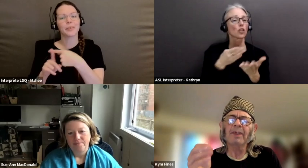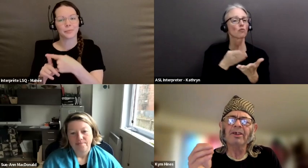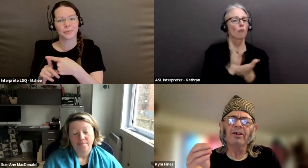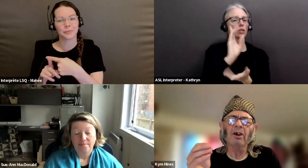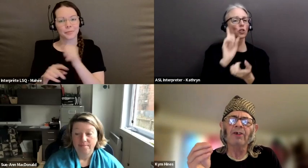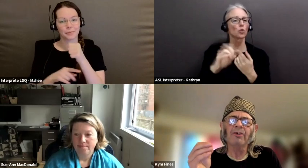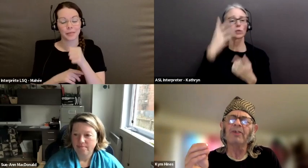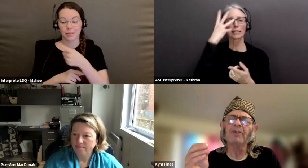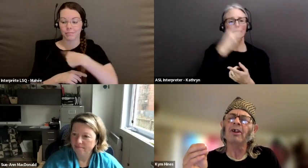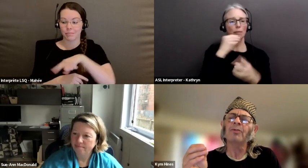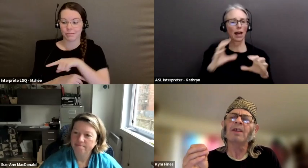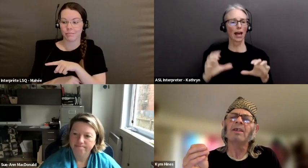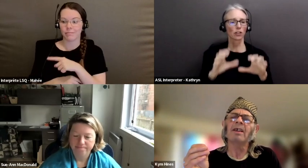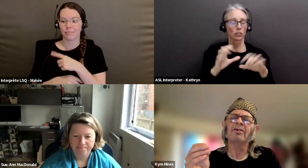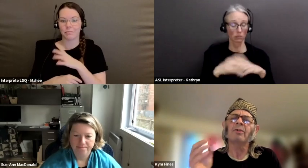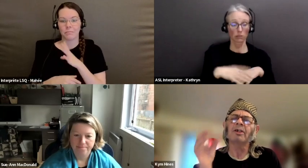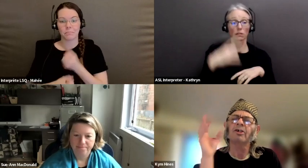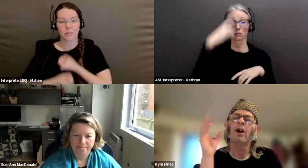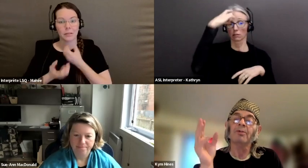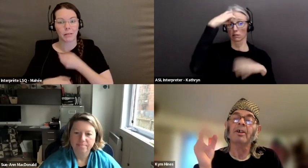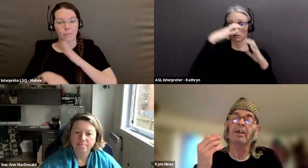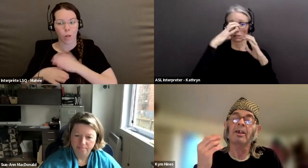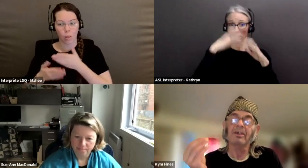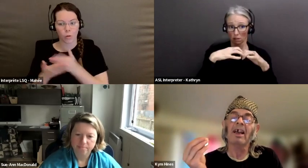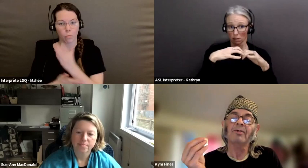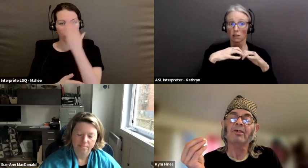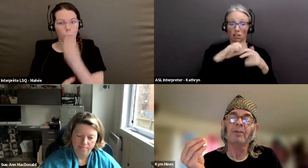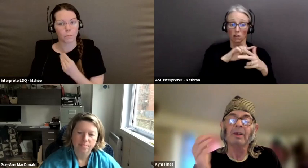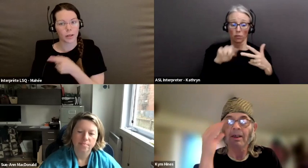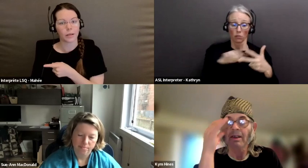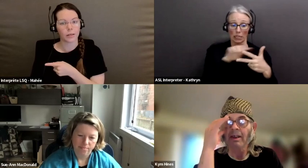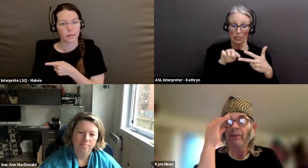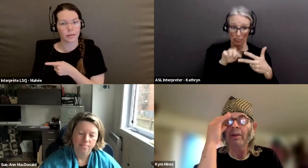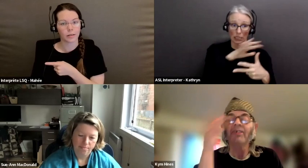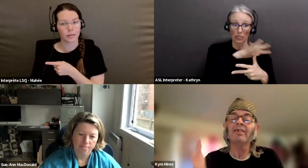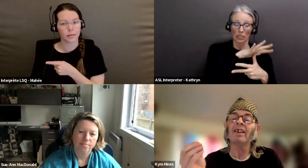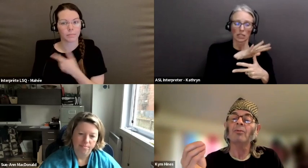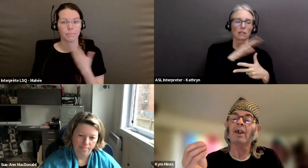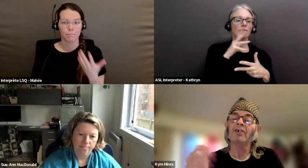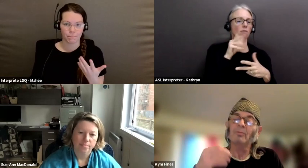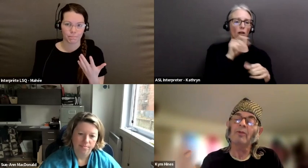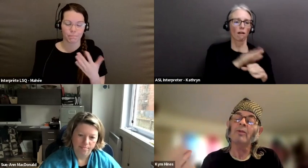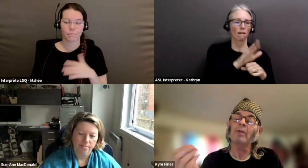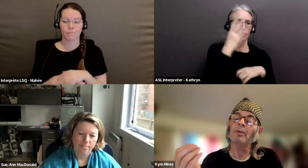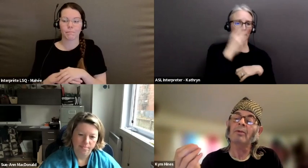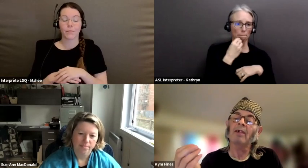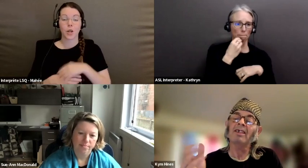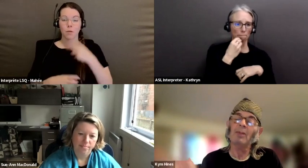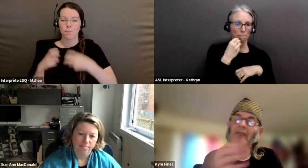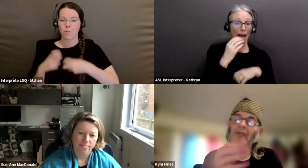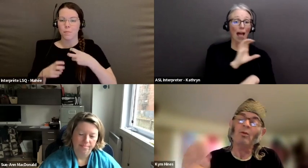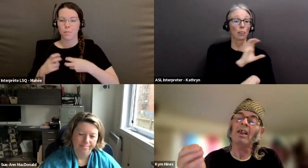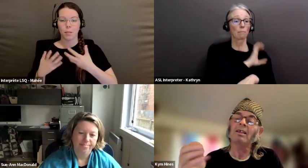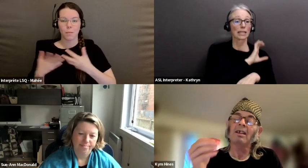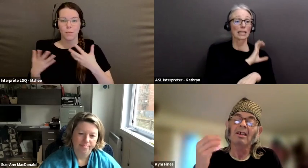of the biggest cause of mental health breakdowns, one of the top three, is a lack of sleep. And the police state apparatus are moving people around and